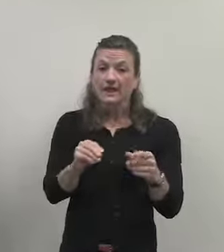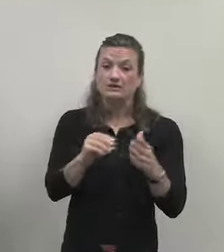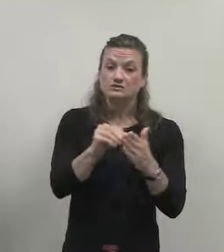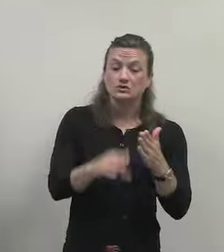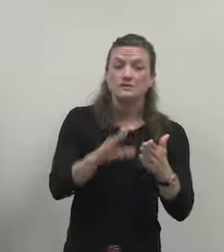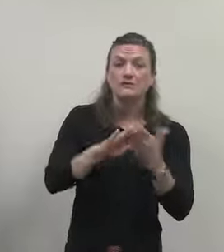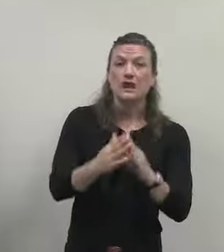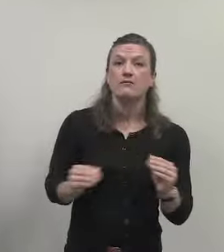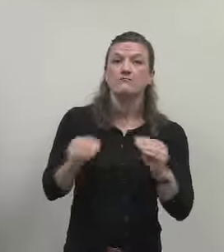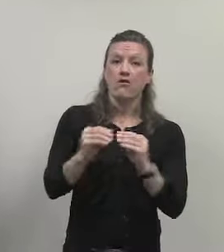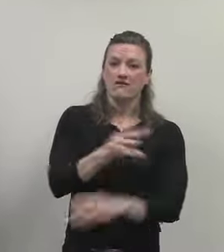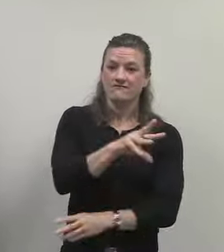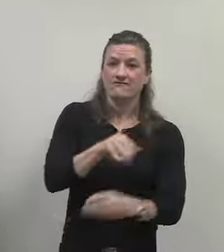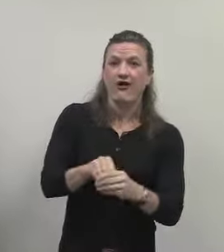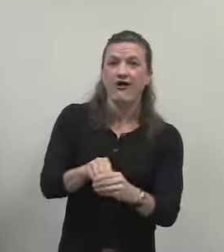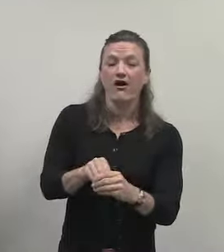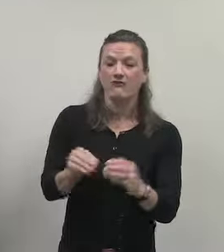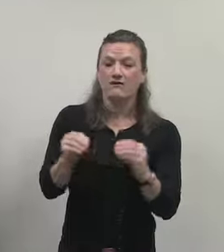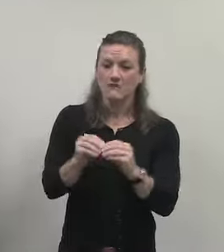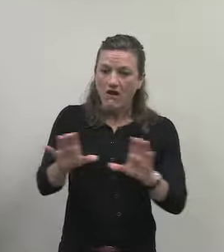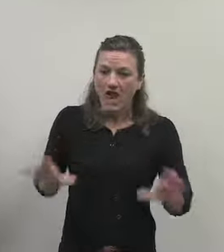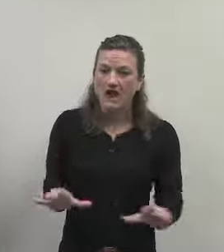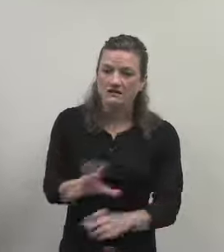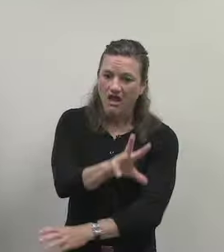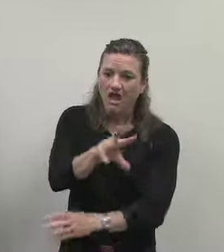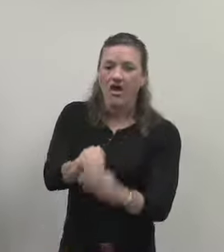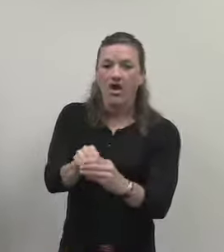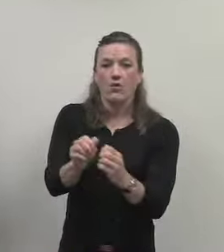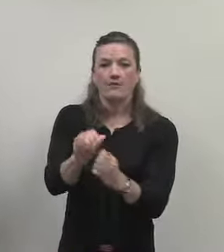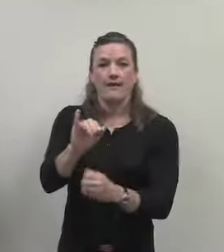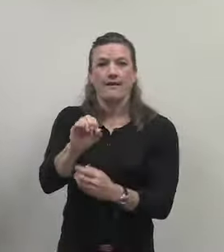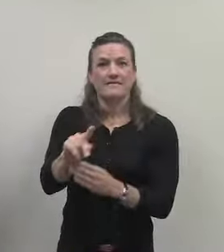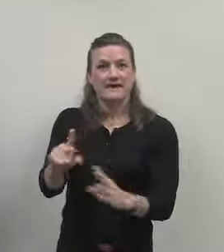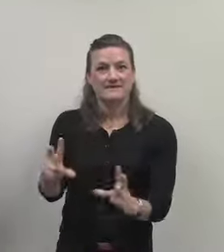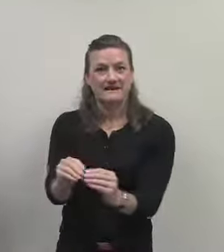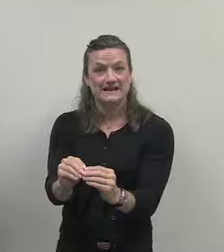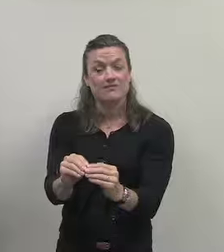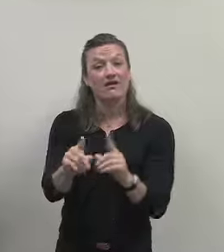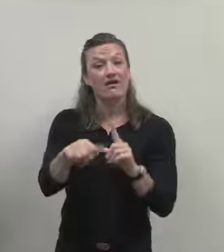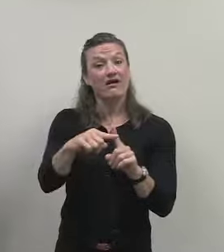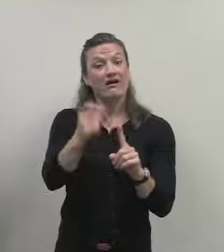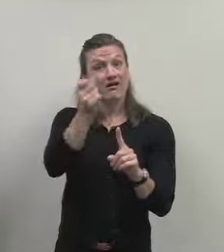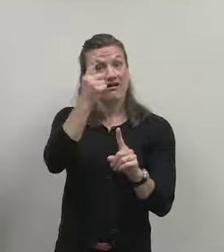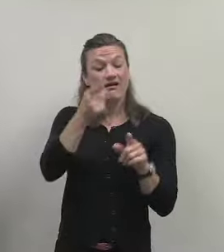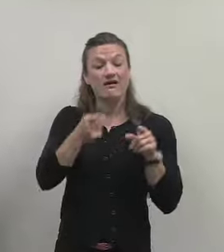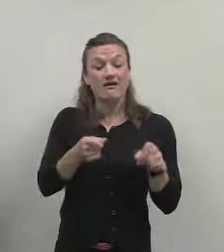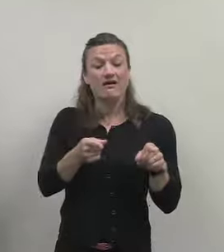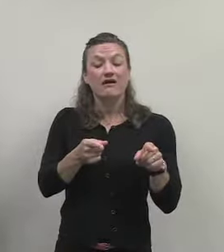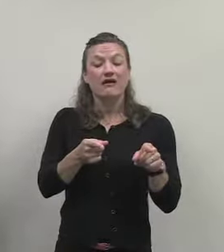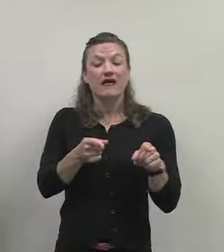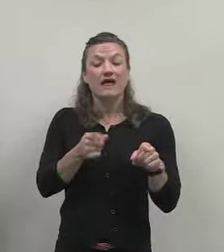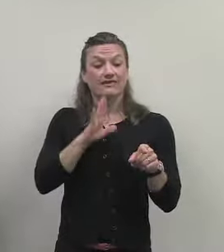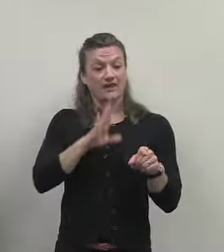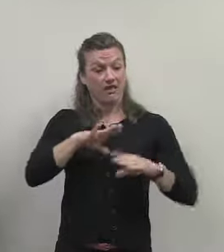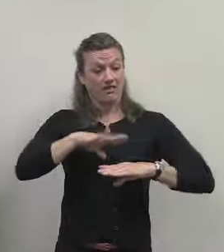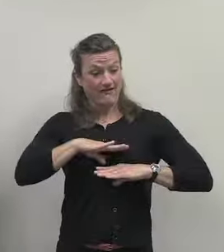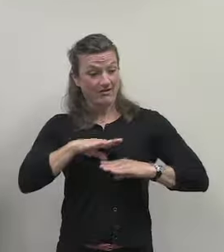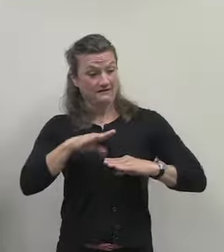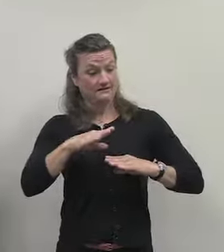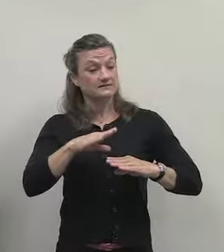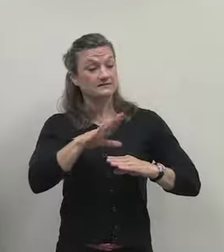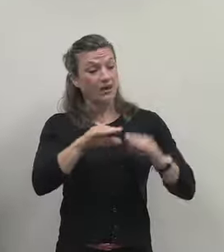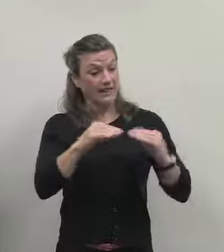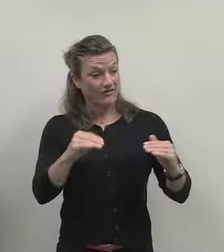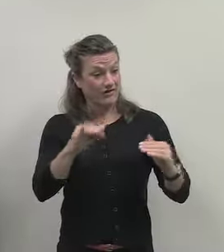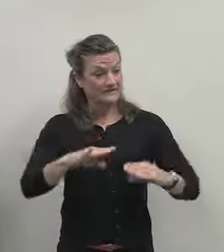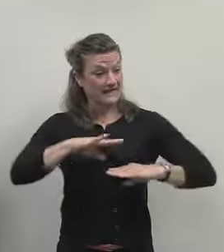much more active participants in their IEP meetings. And in addition, their level of satisfaction is